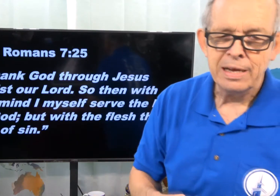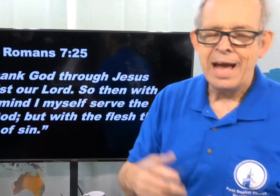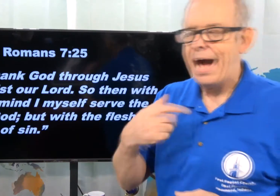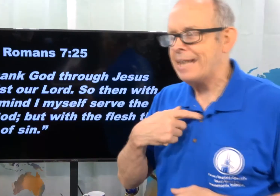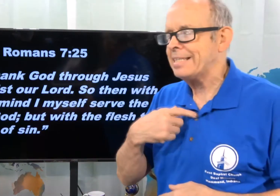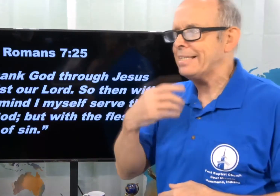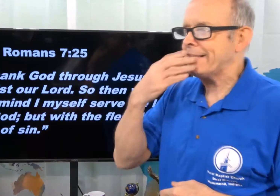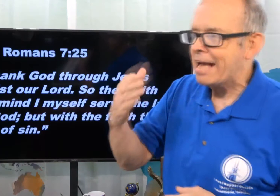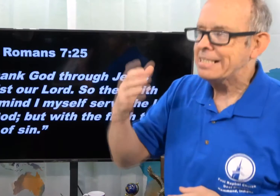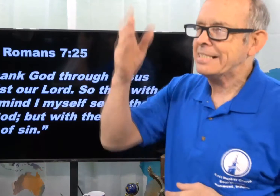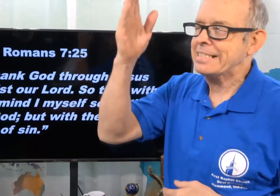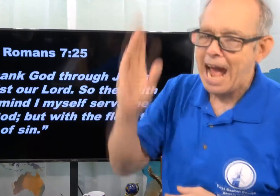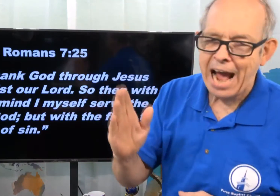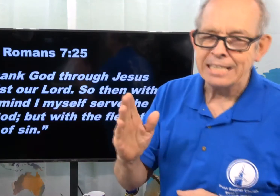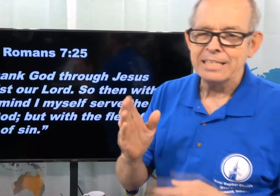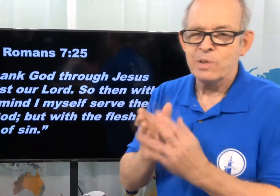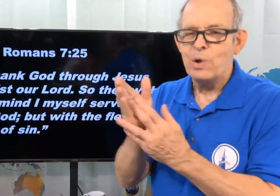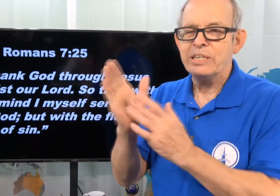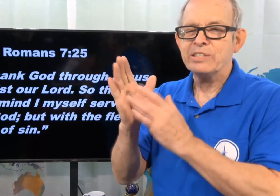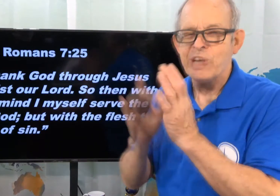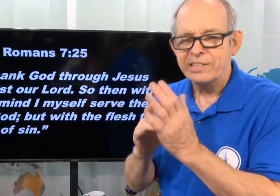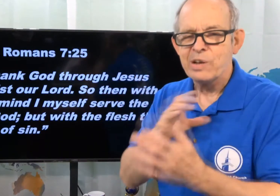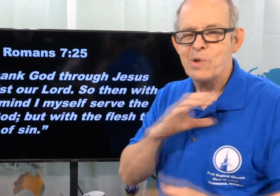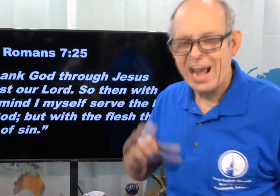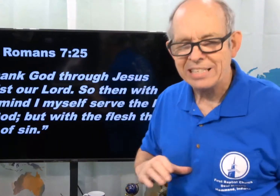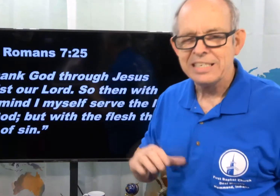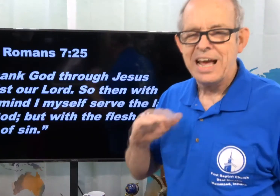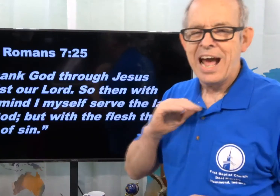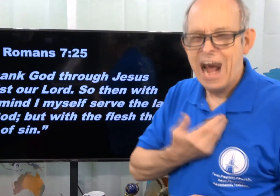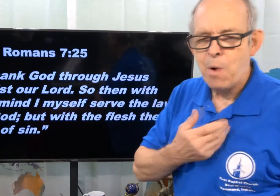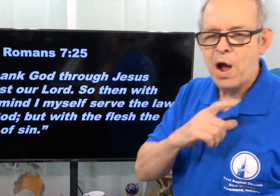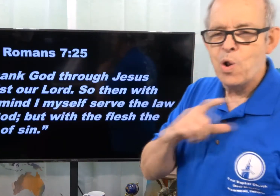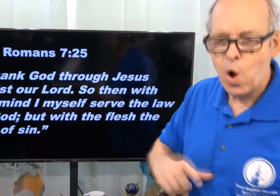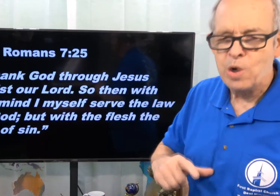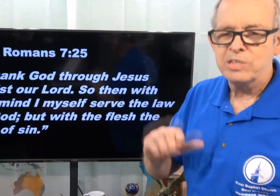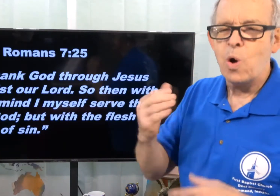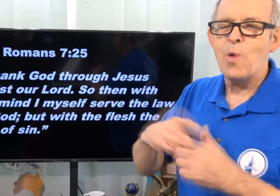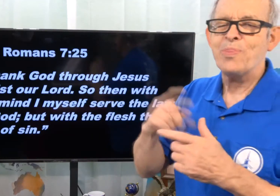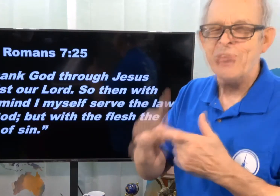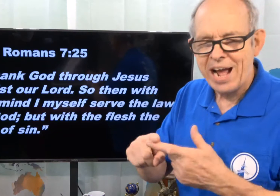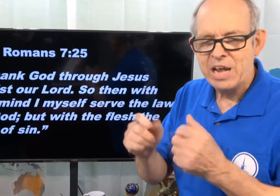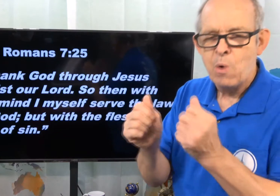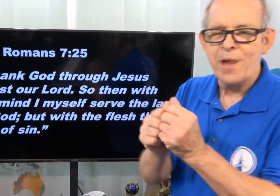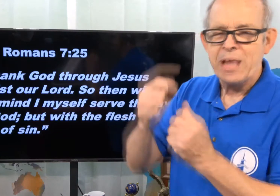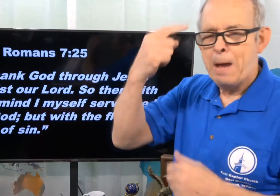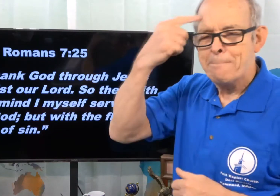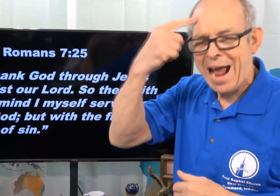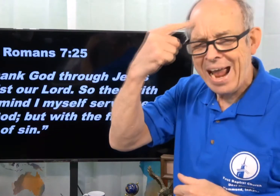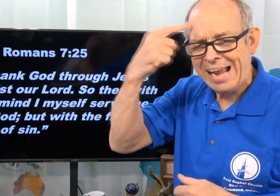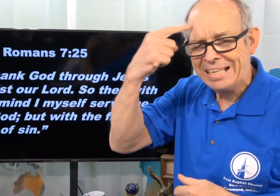5. I thank God through Jesus Christ, our Lord, so then with man